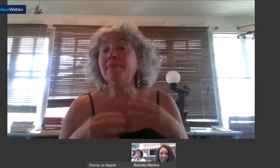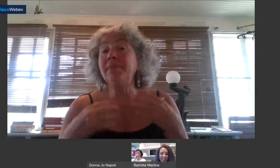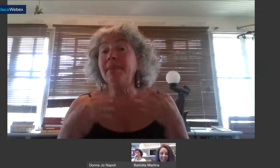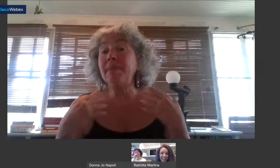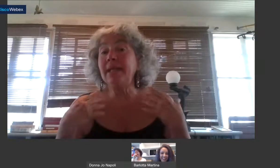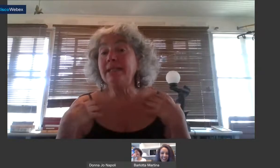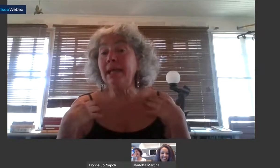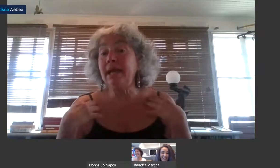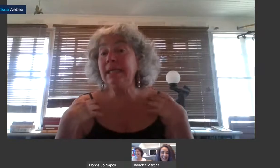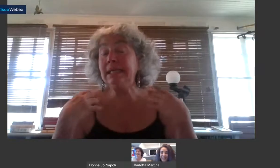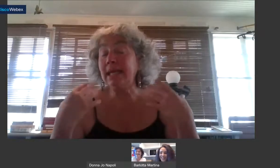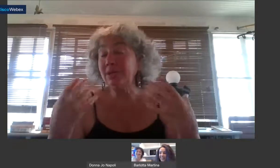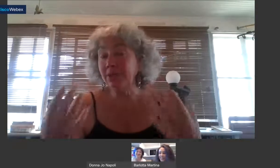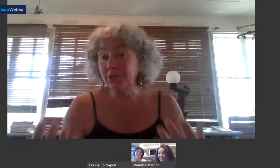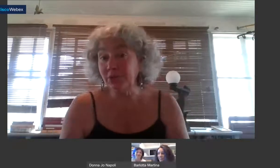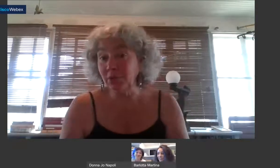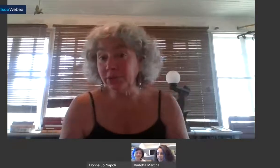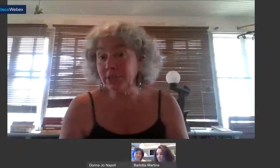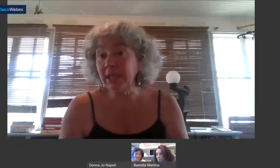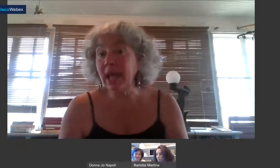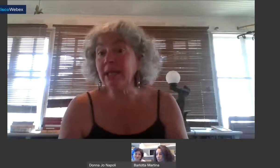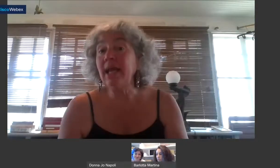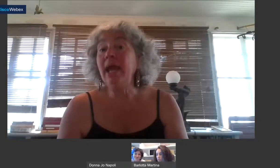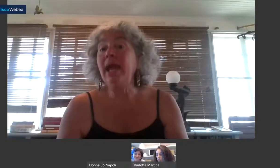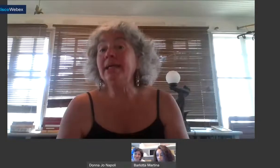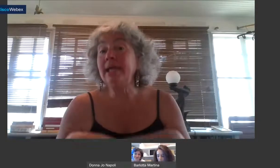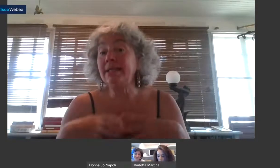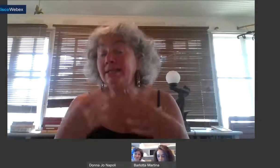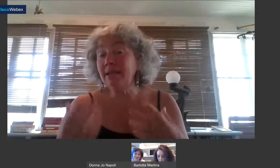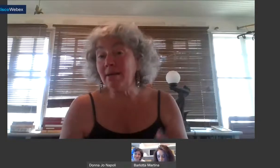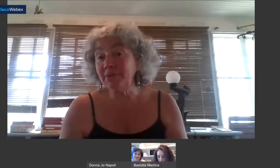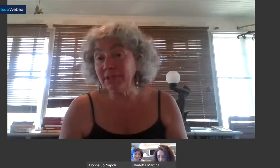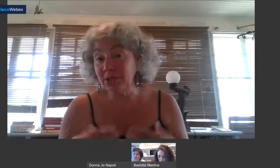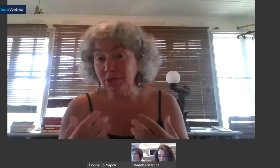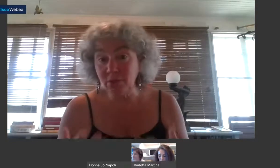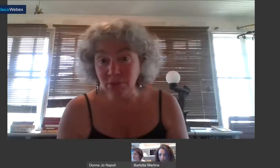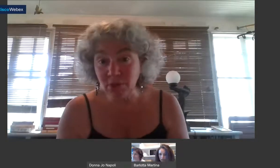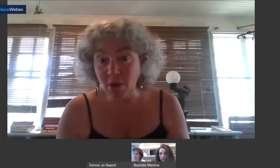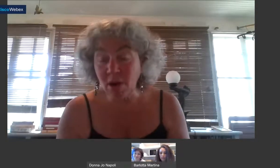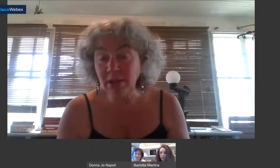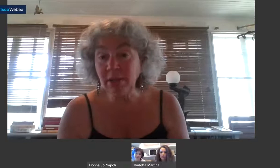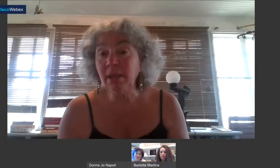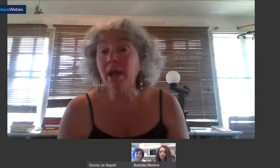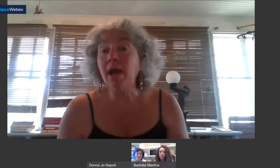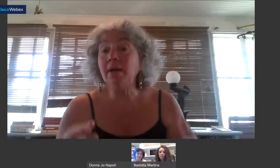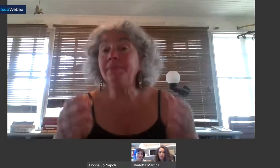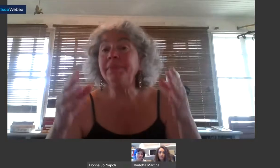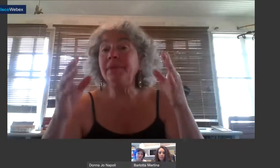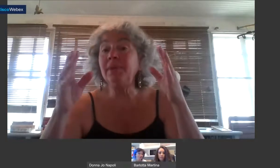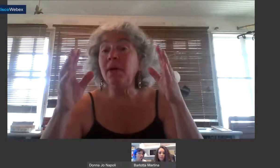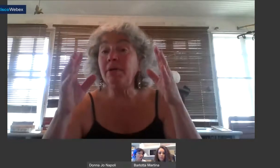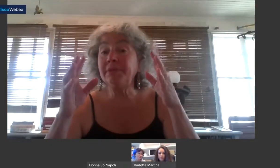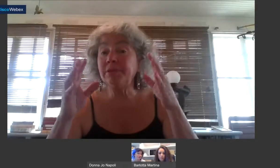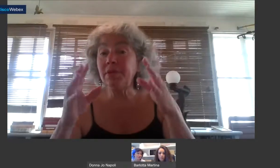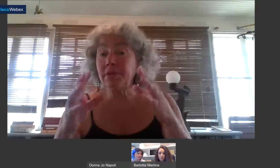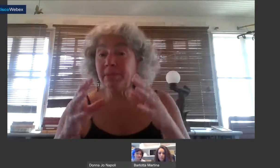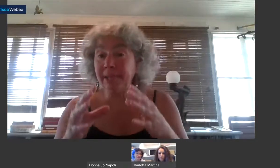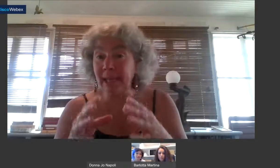They might engage their shoulders a lot. And as the conversation goes on, they will often start